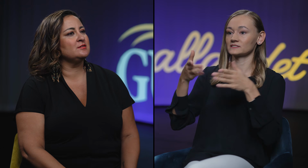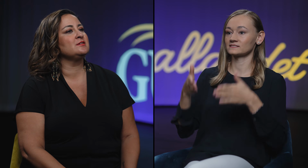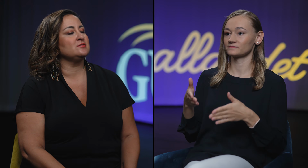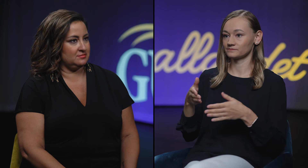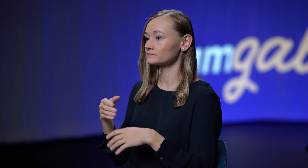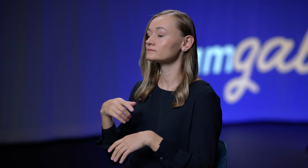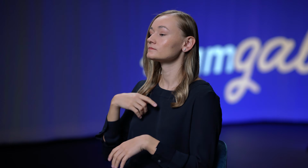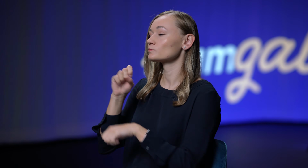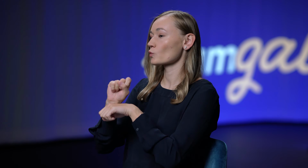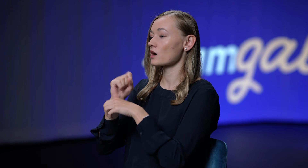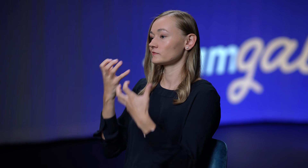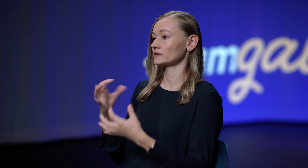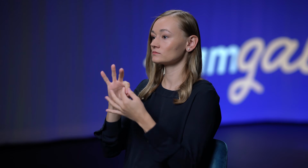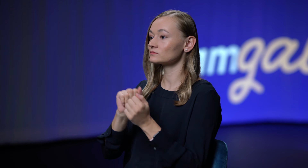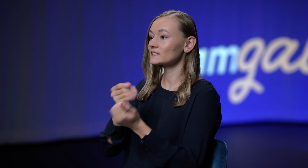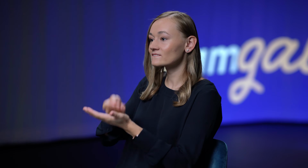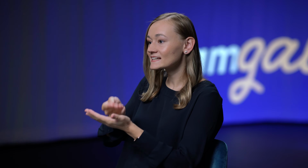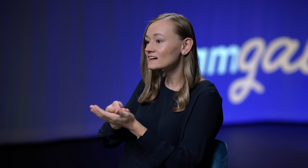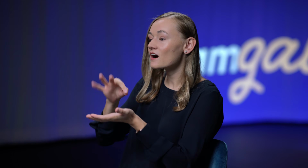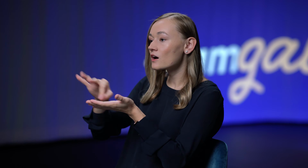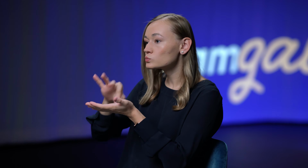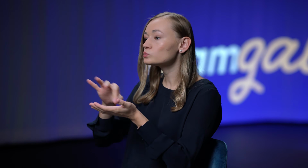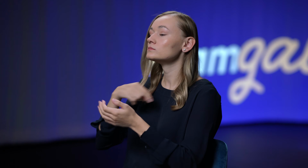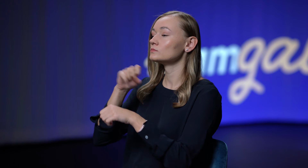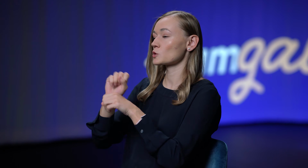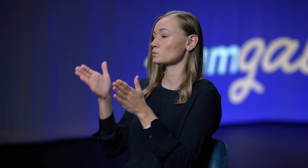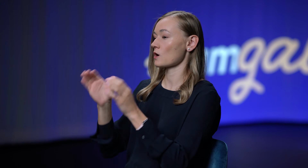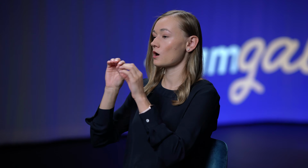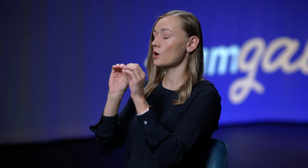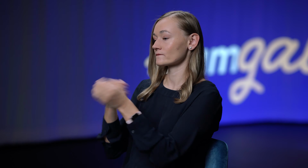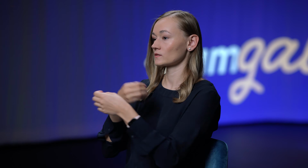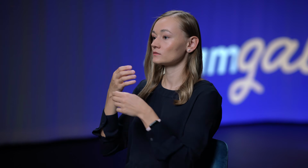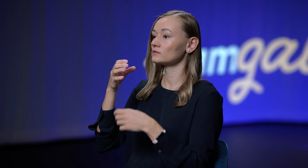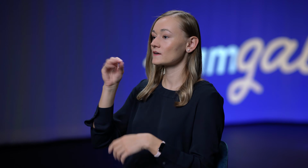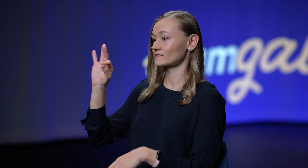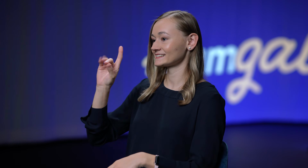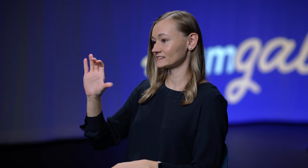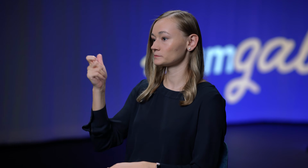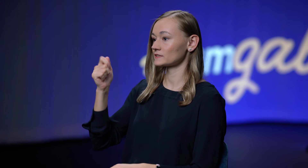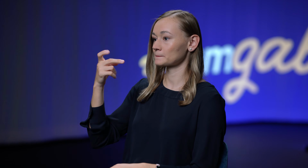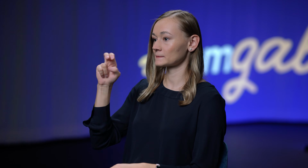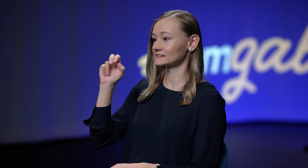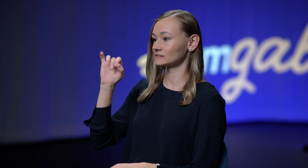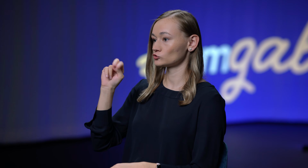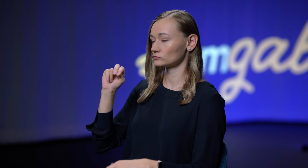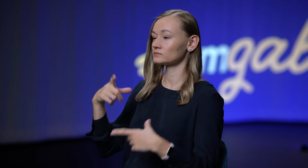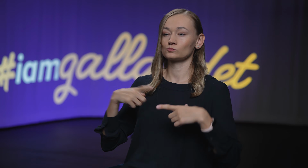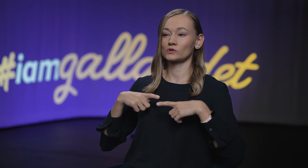specialist. I work heavily with financing and accounting. I work a small office, the Office of DC Pension,